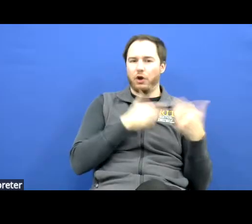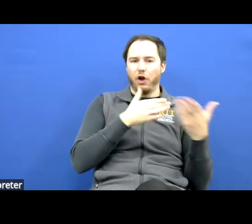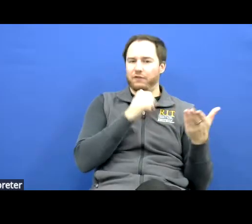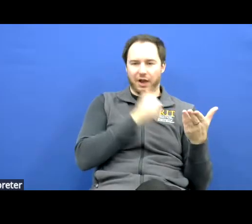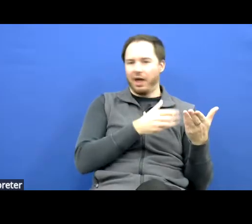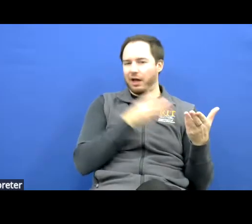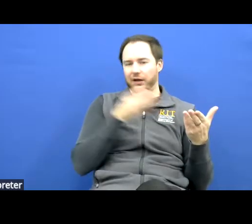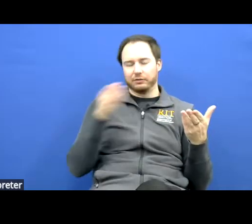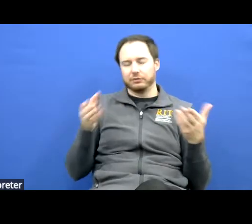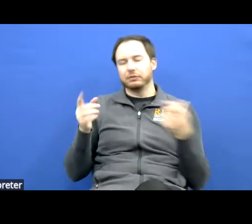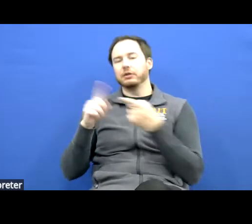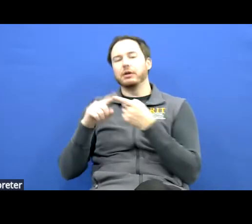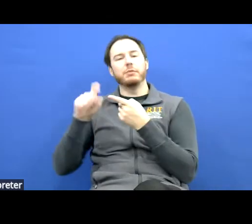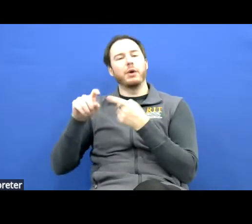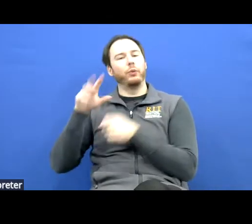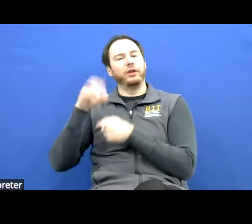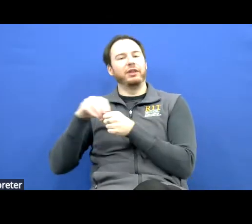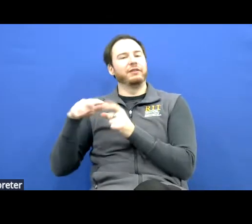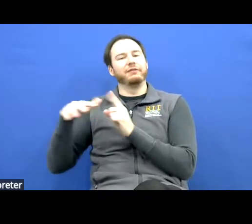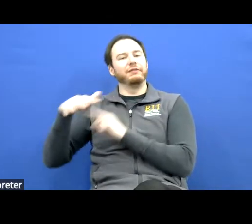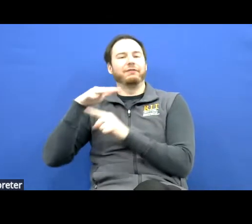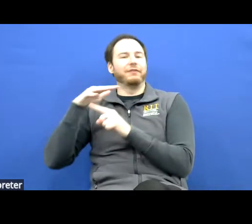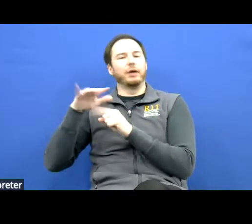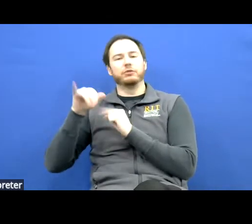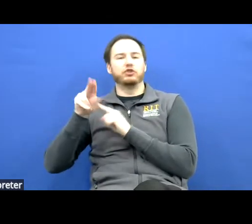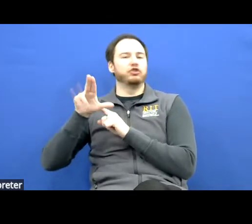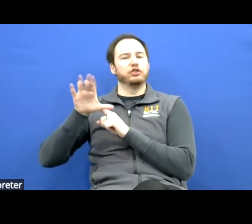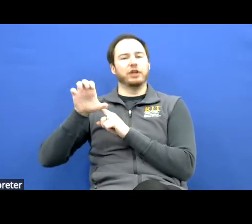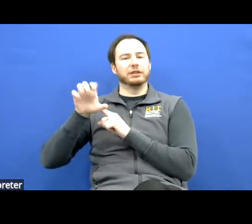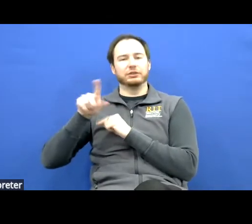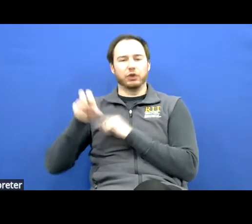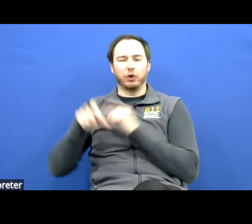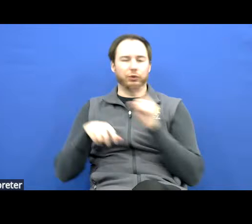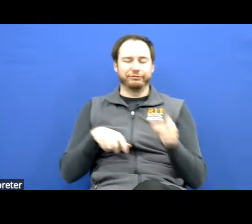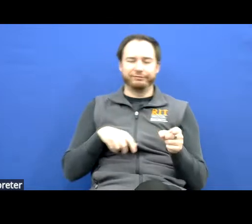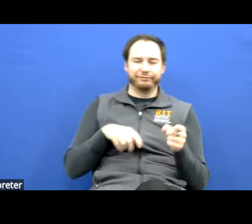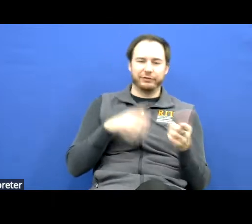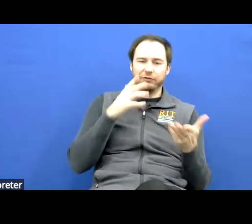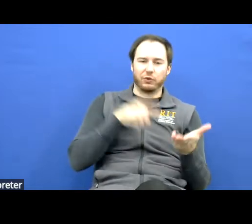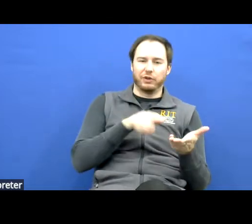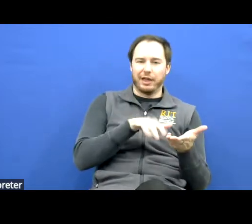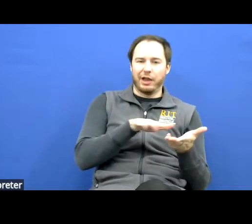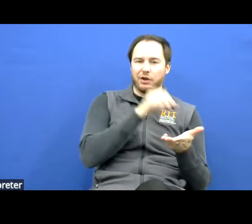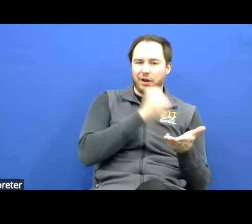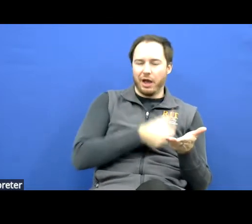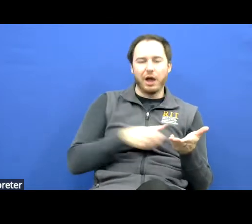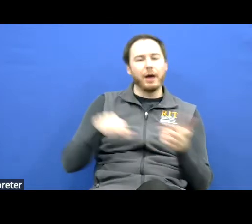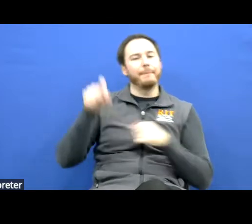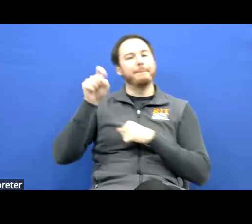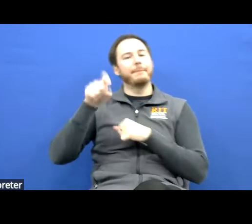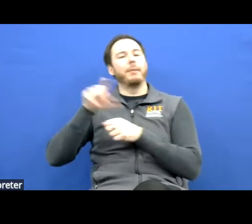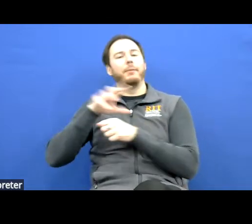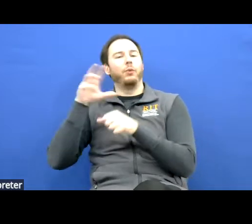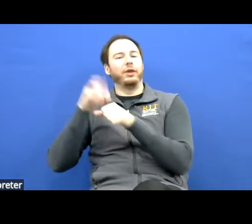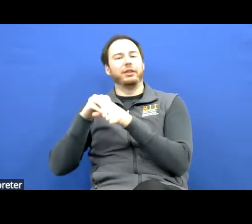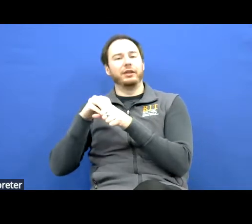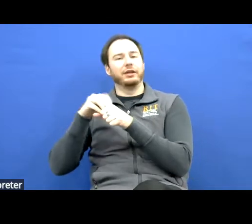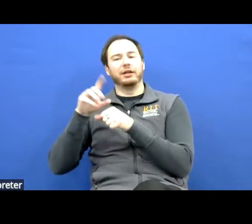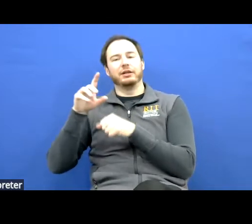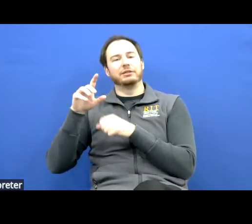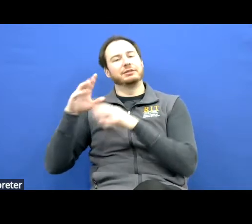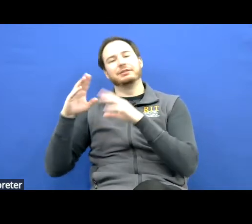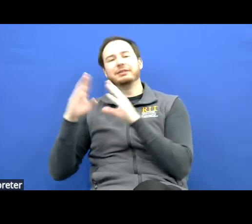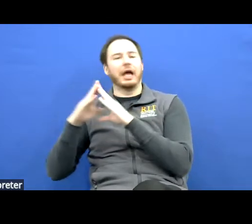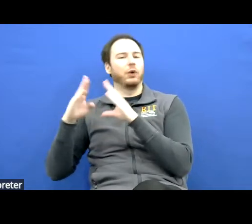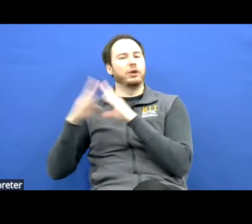a environmental justice zone. This area is not. They have to be on a